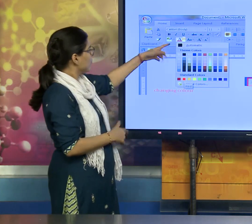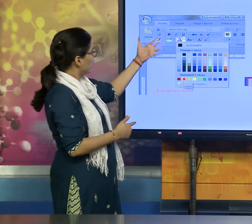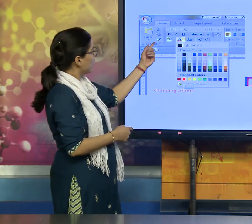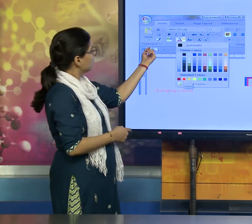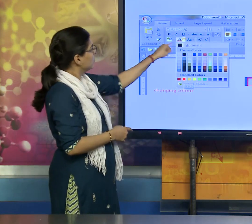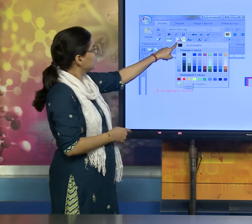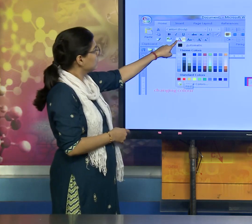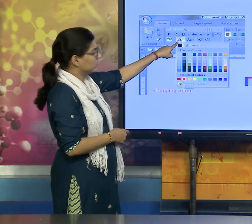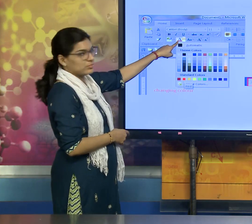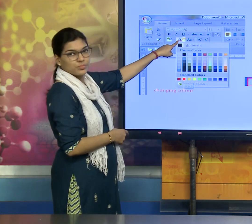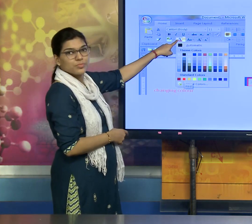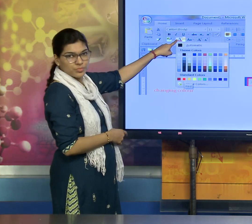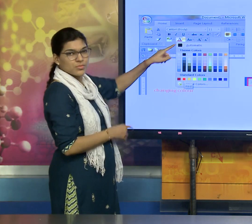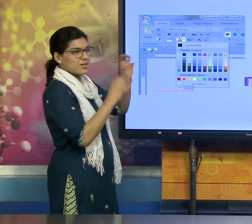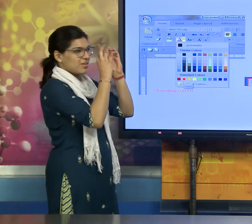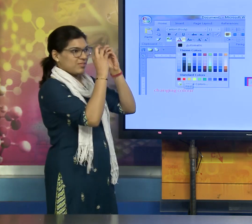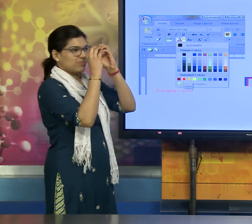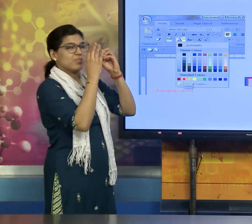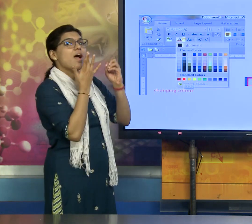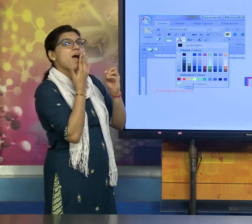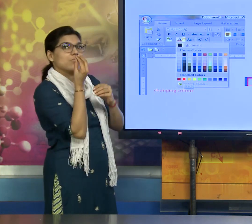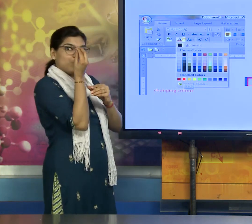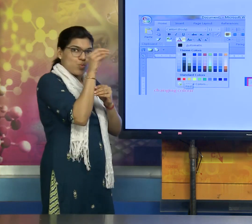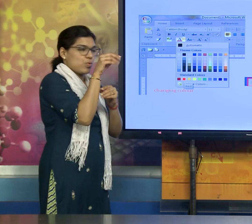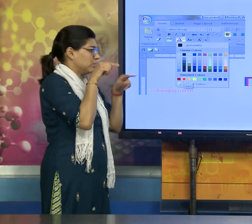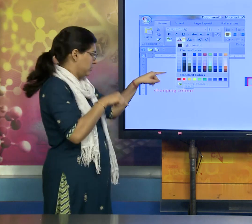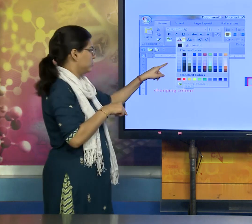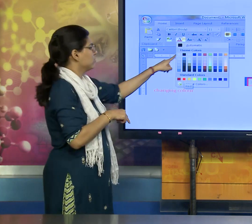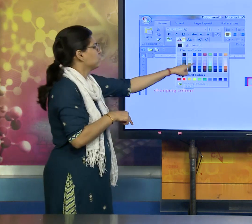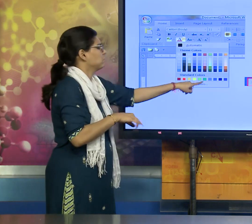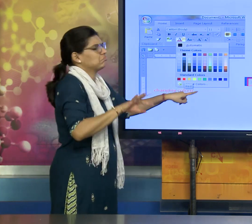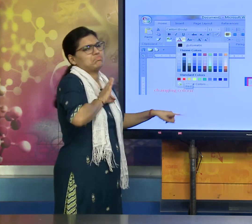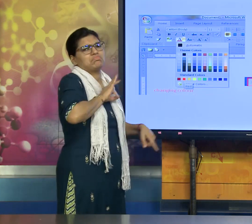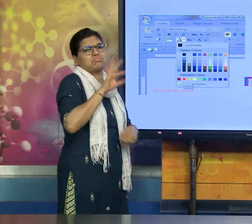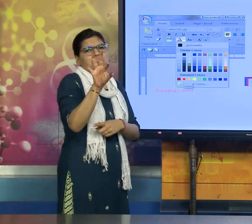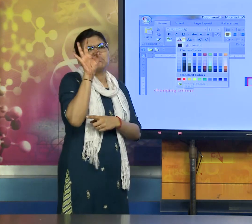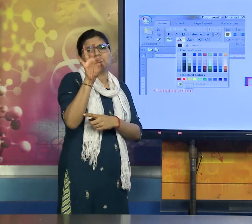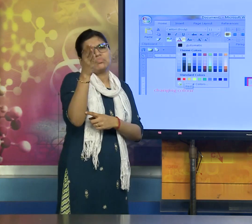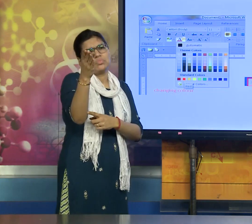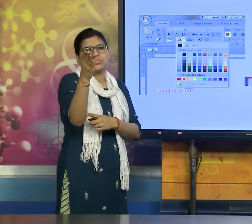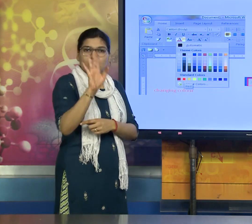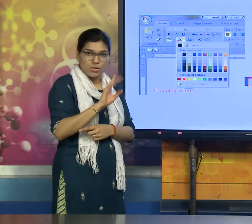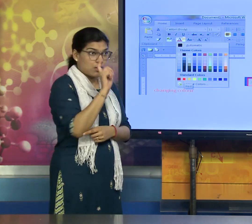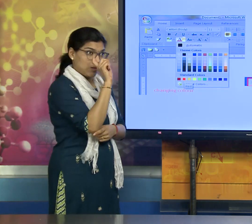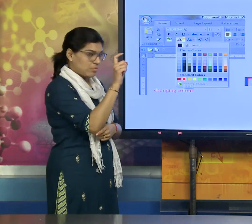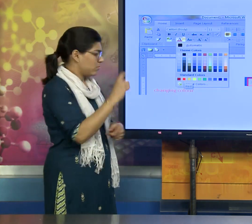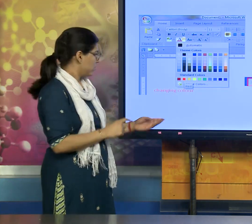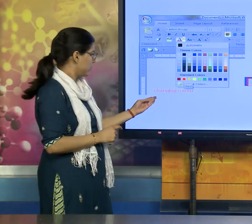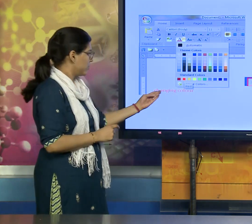As you can see in picture, it is beside the text highlighter.